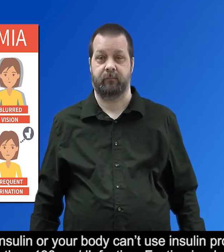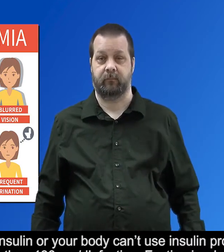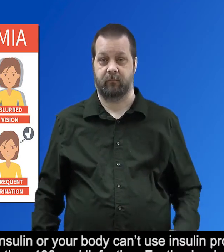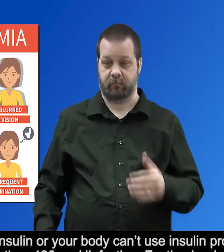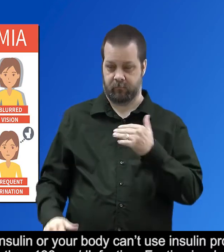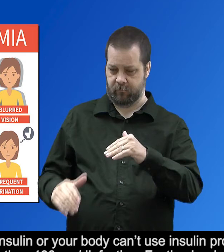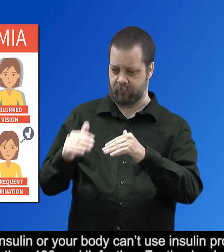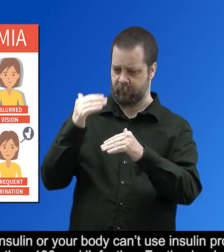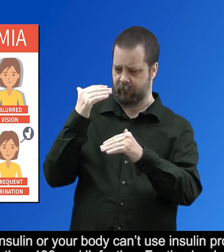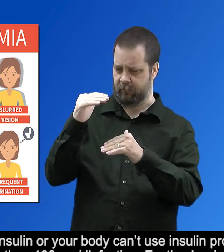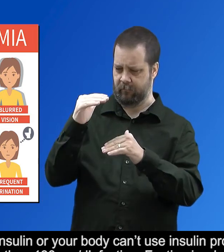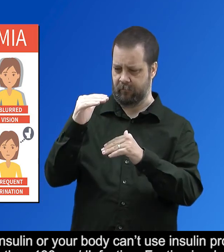Glucose targets